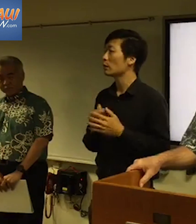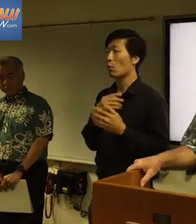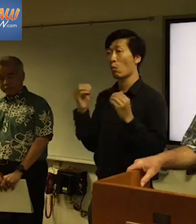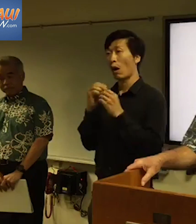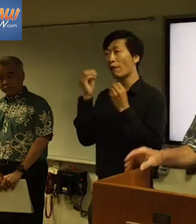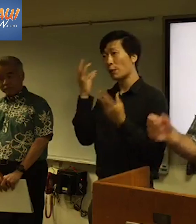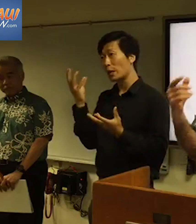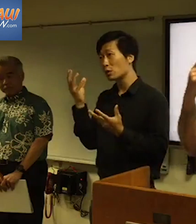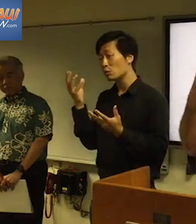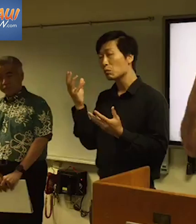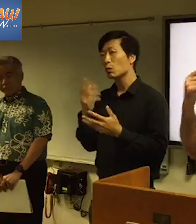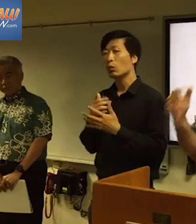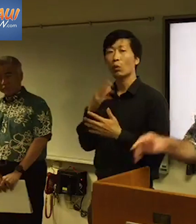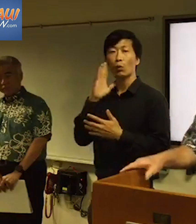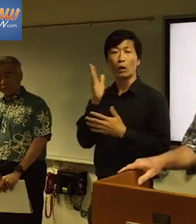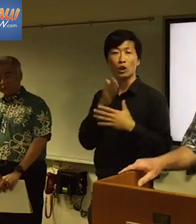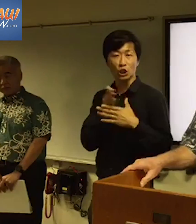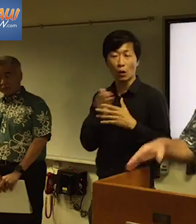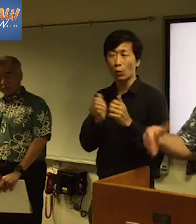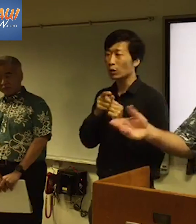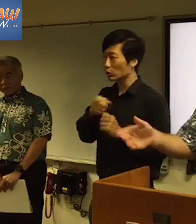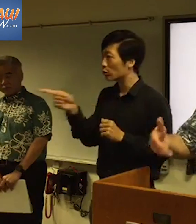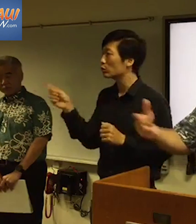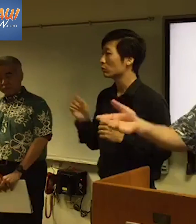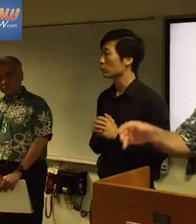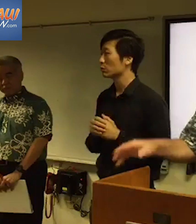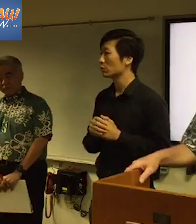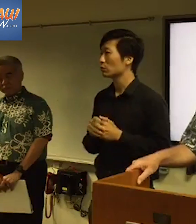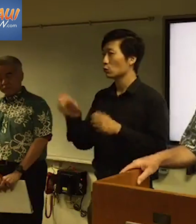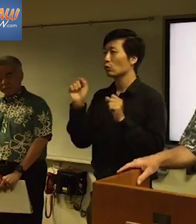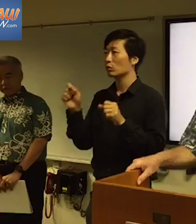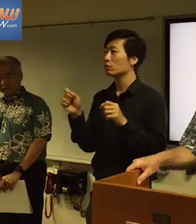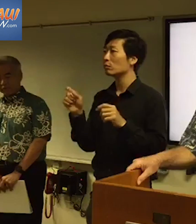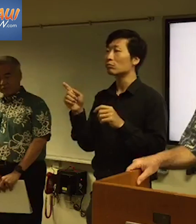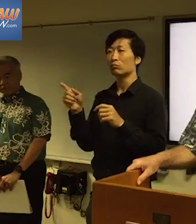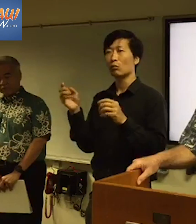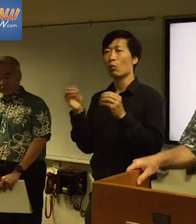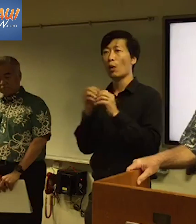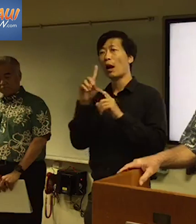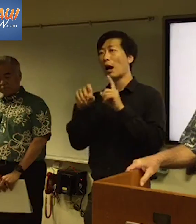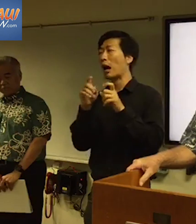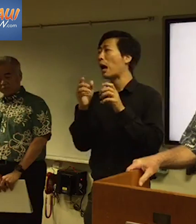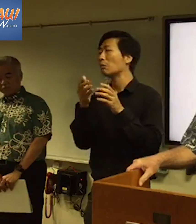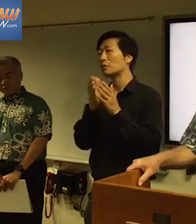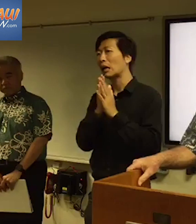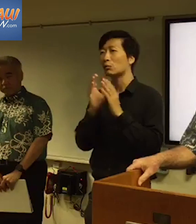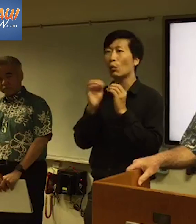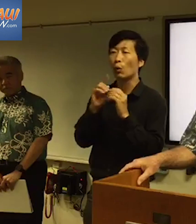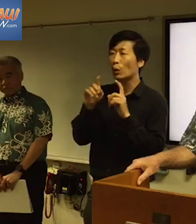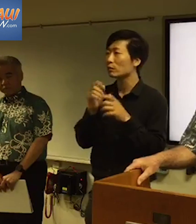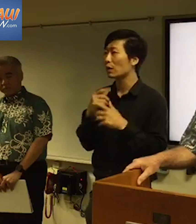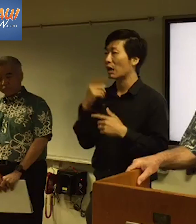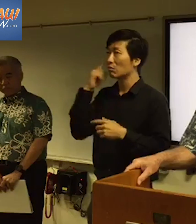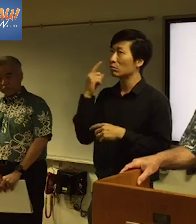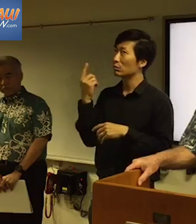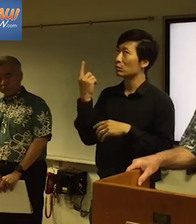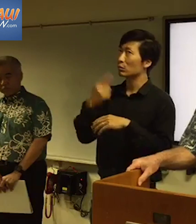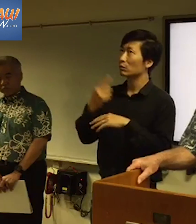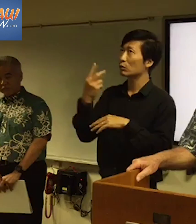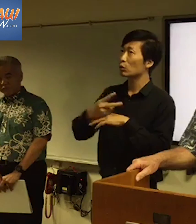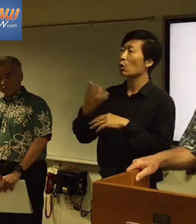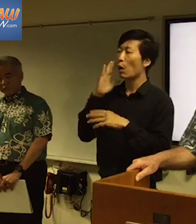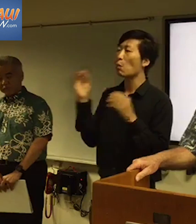a good place for them to be. If anything should change and they need medical care, our facilities are prepared to care for them appropriately. Do